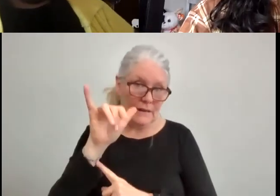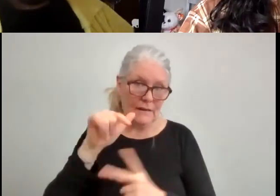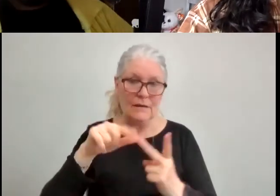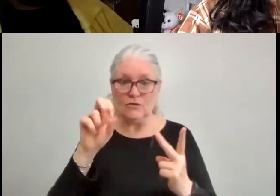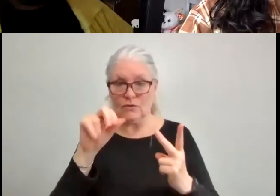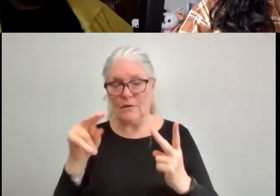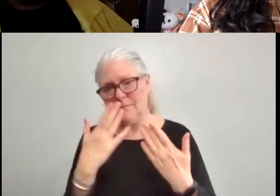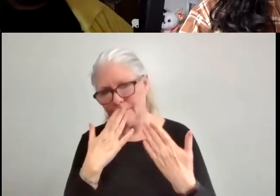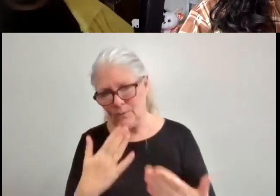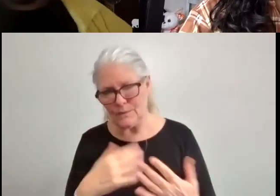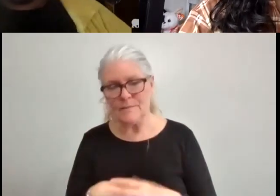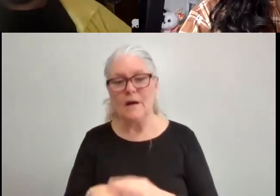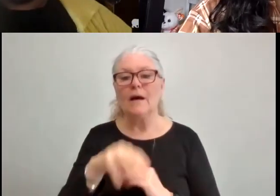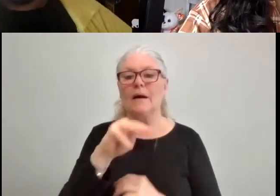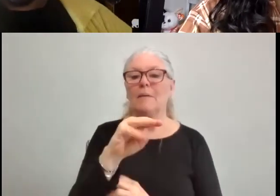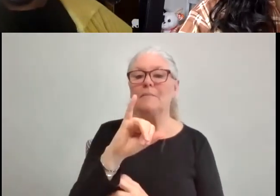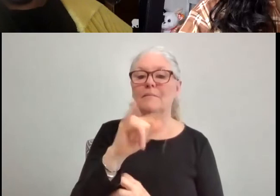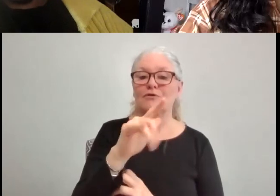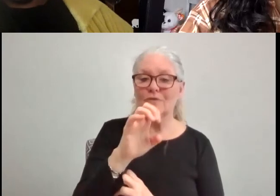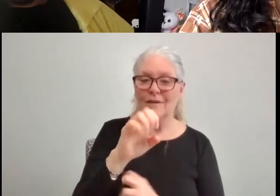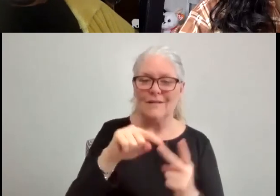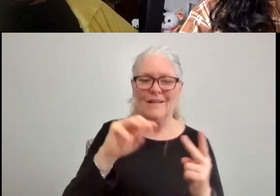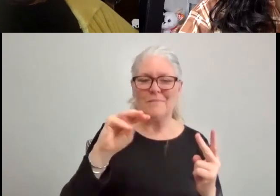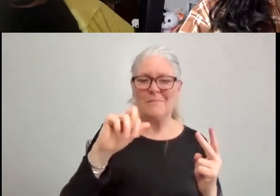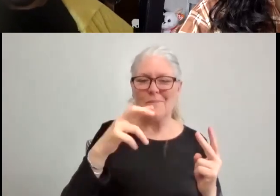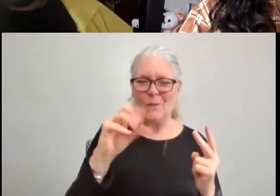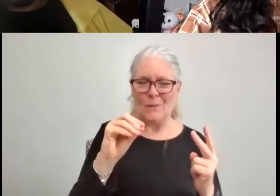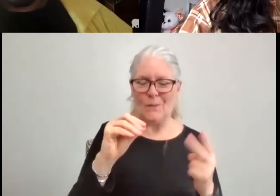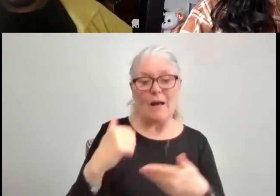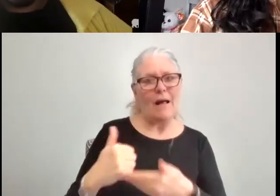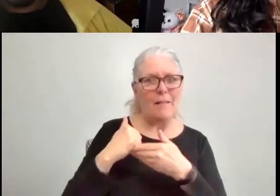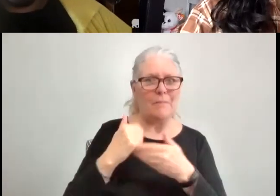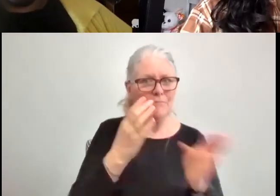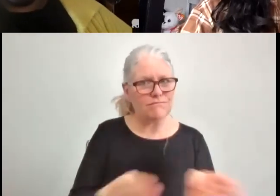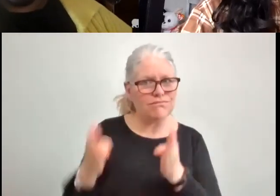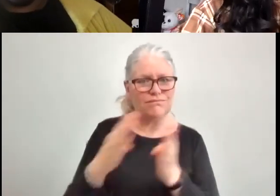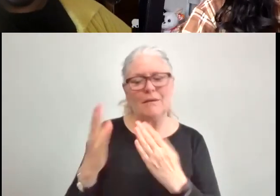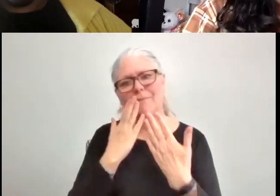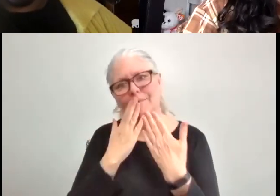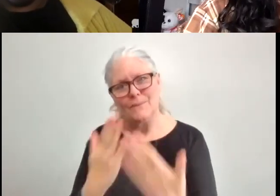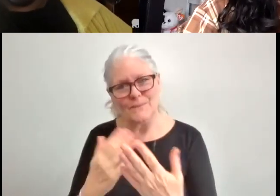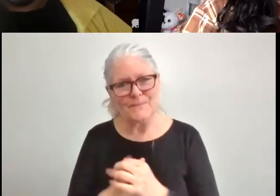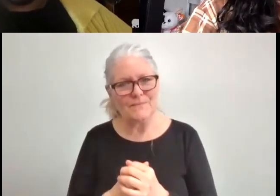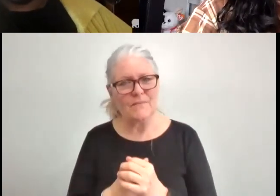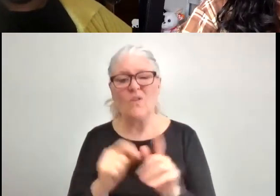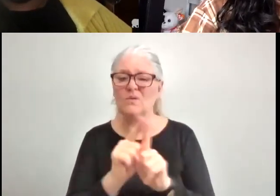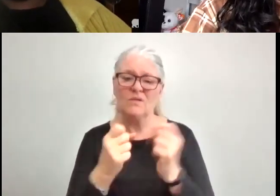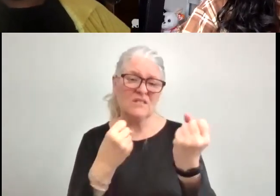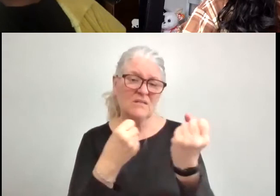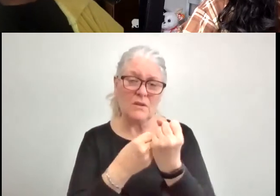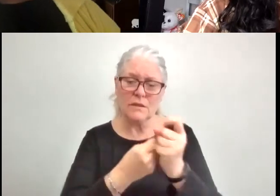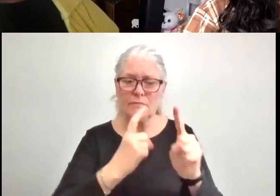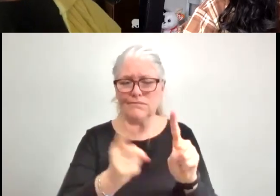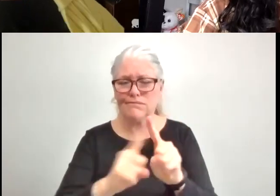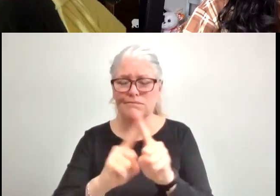also like to thank Michelle and Margo, who are my co-organizers, and as well as our various sponsors, including